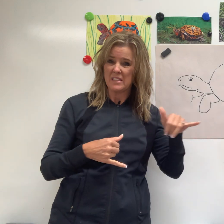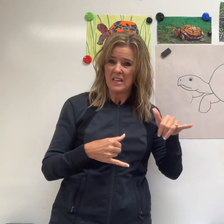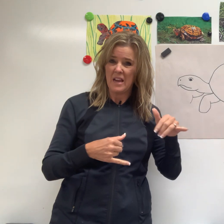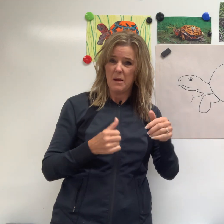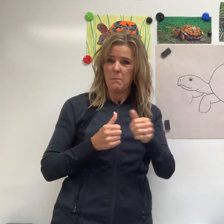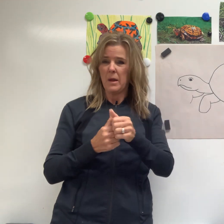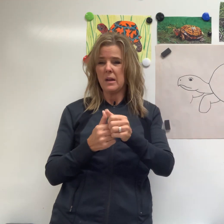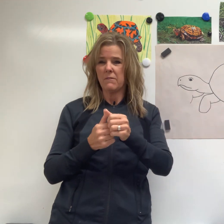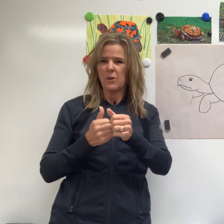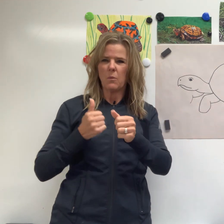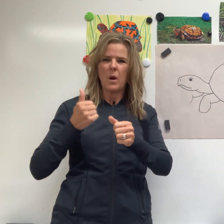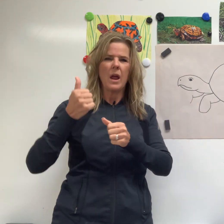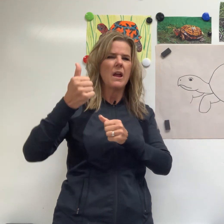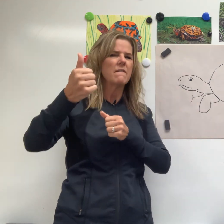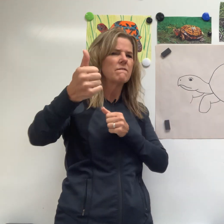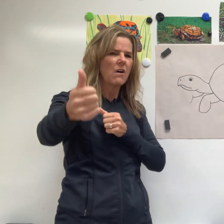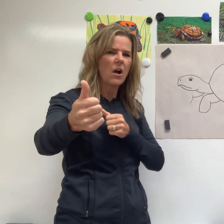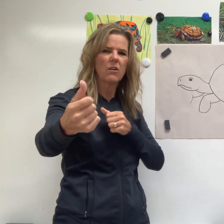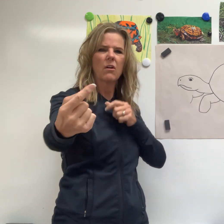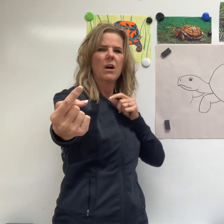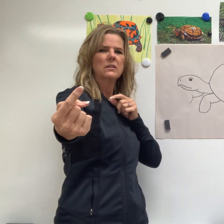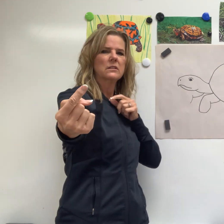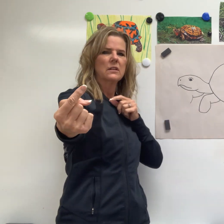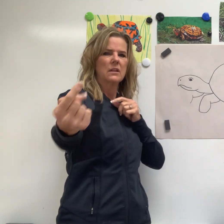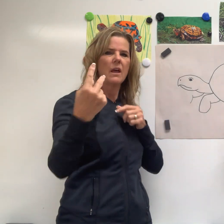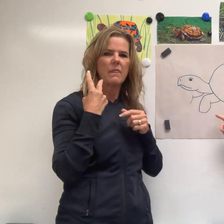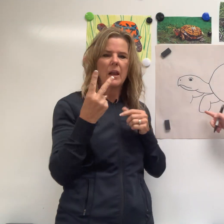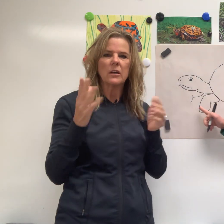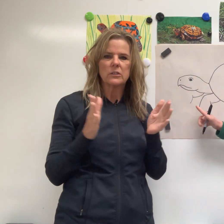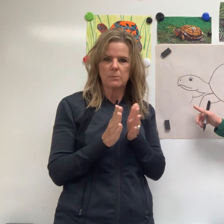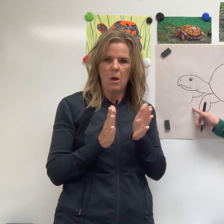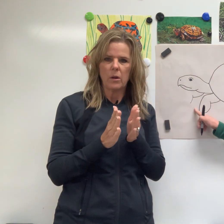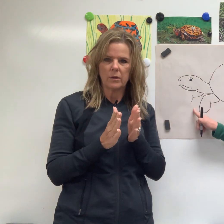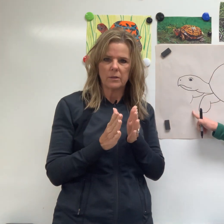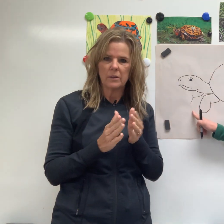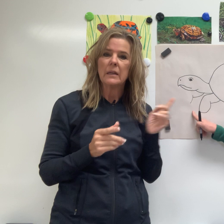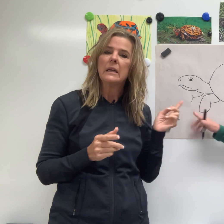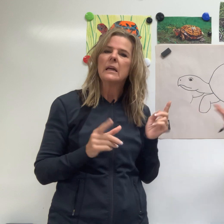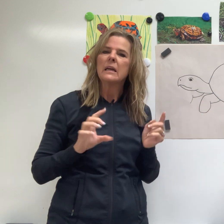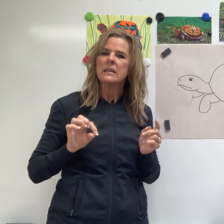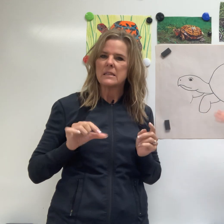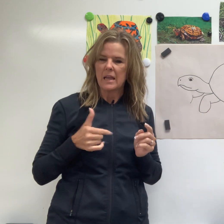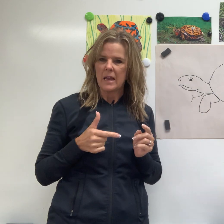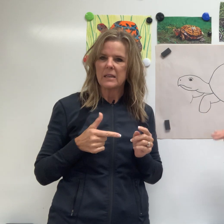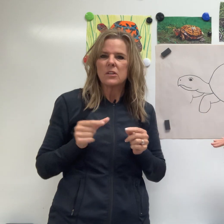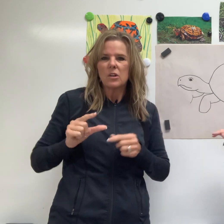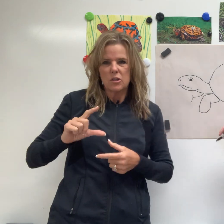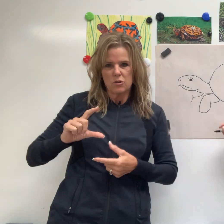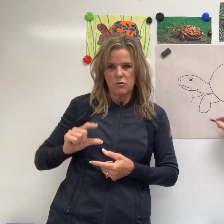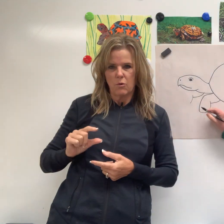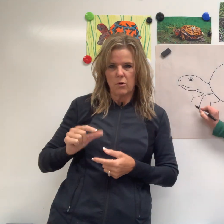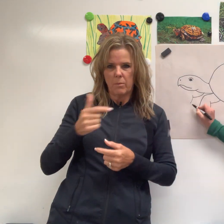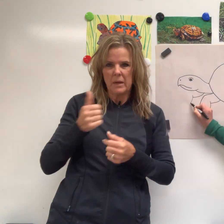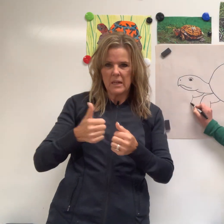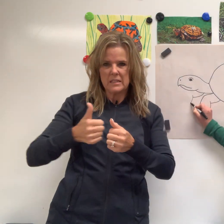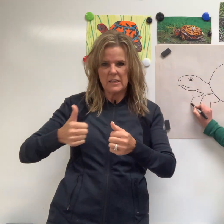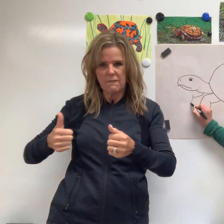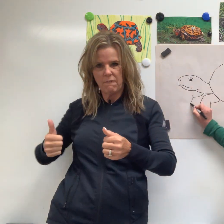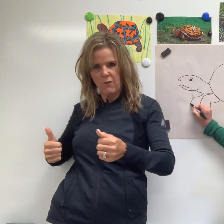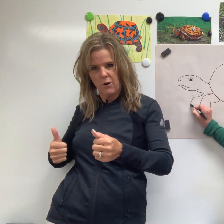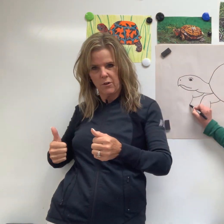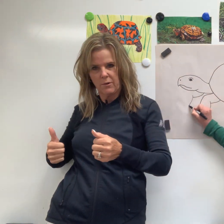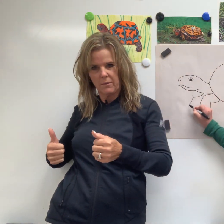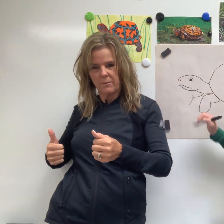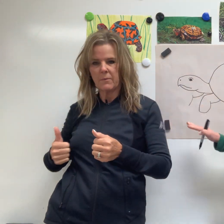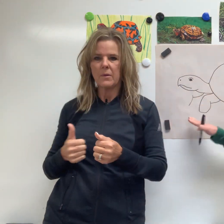but if they're way across the gym, they look much smaller. Well, his leg is gonna look a little shorter because it's further away. So you're